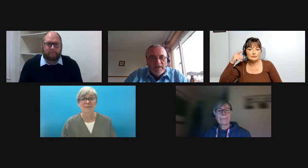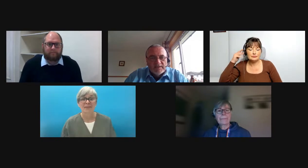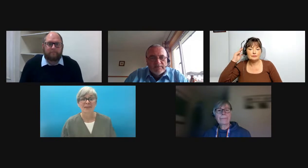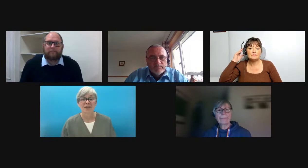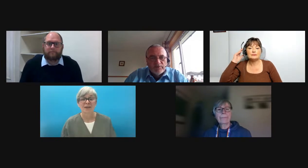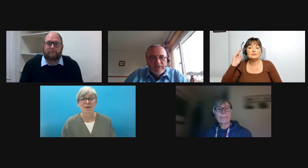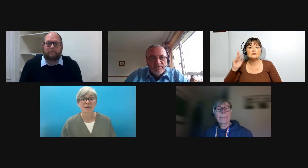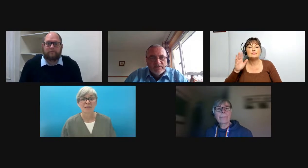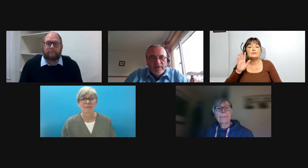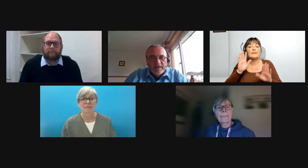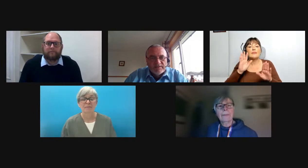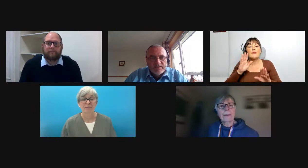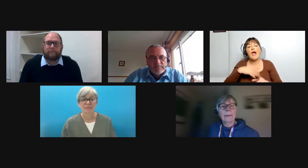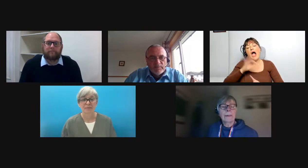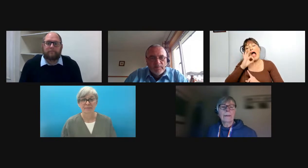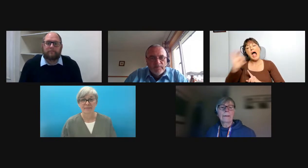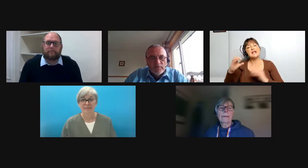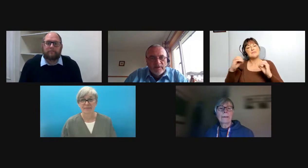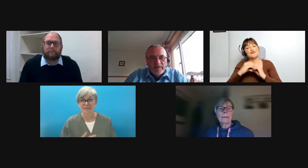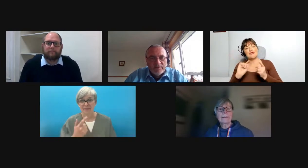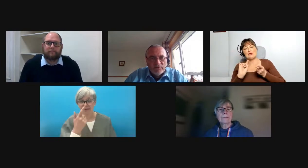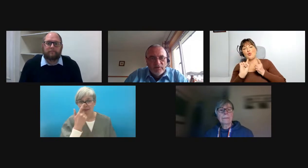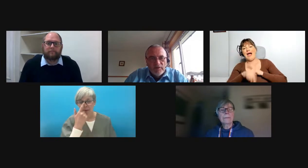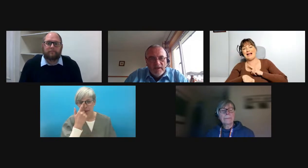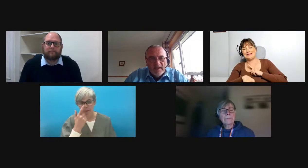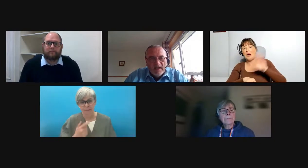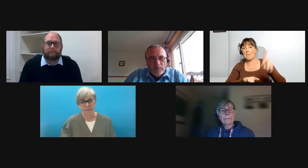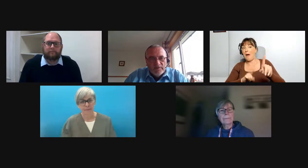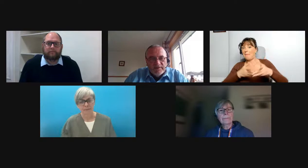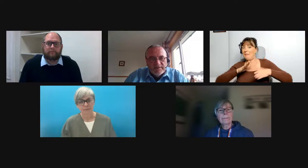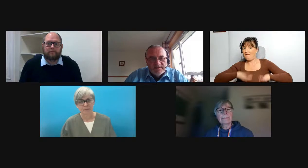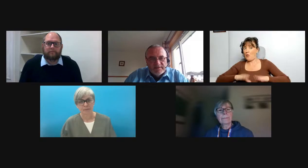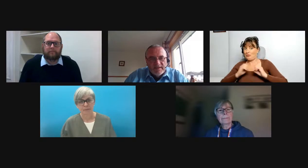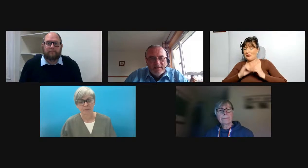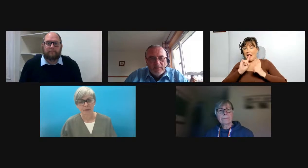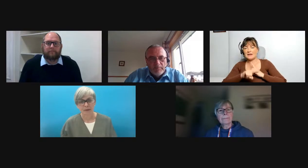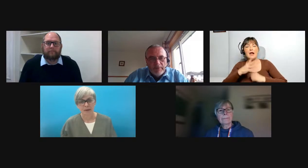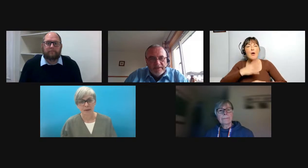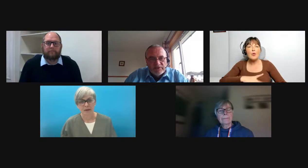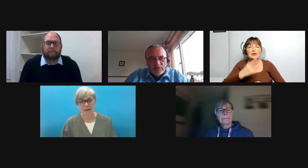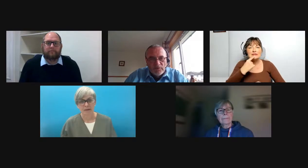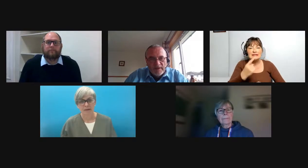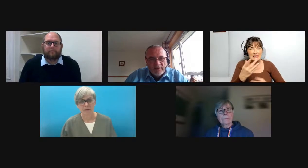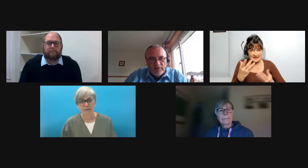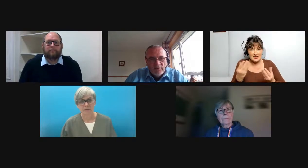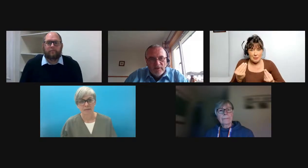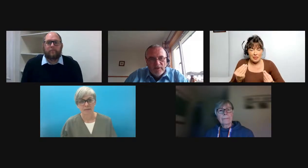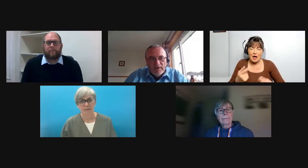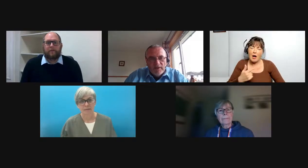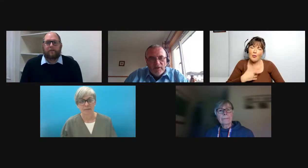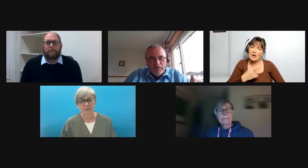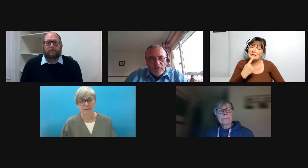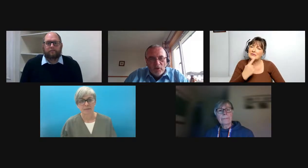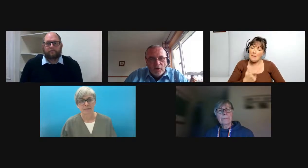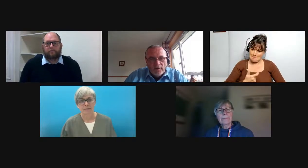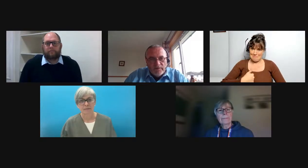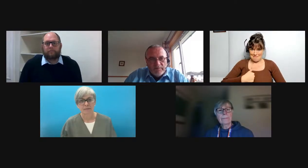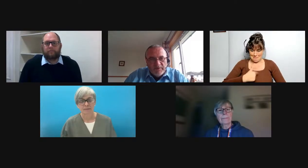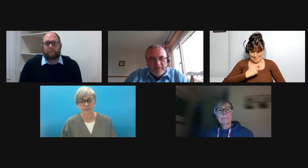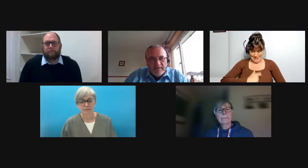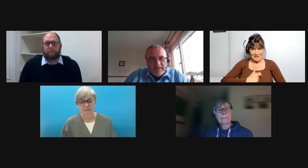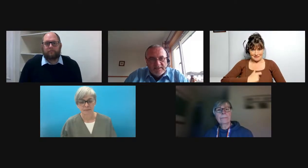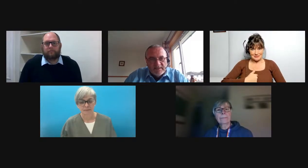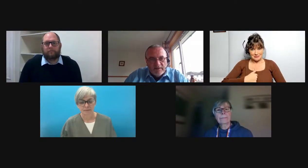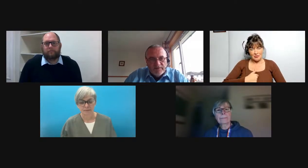I'm going to ask Brigitte to answer this, but before I do, I want to send a personal thank you to all of